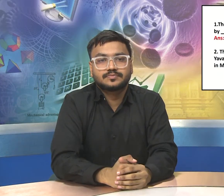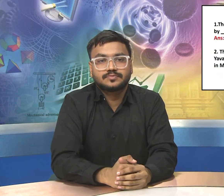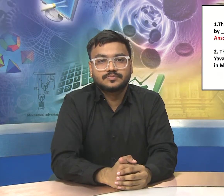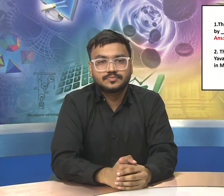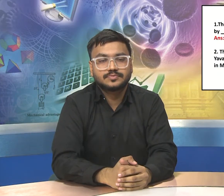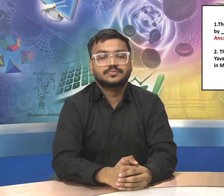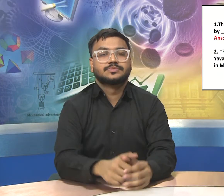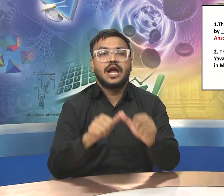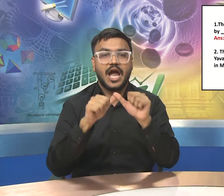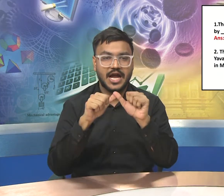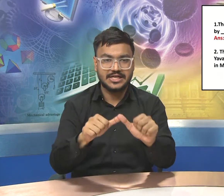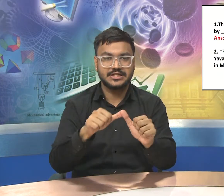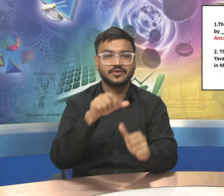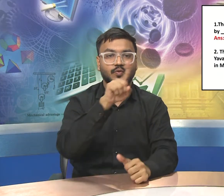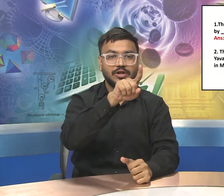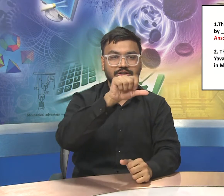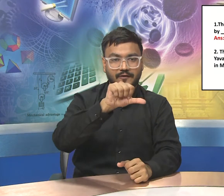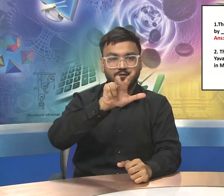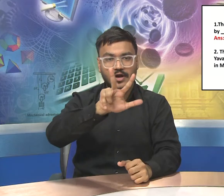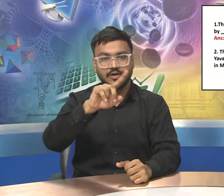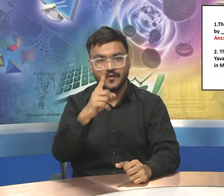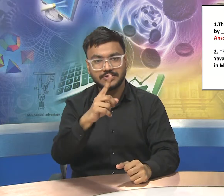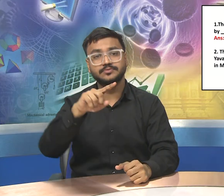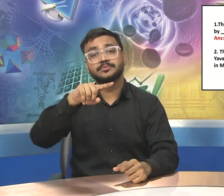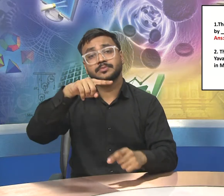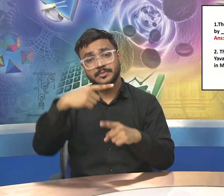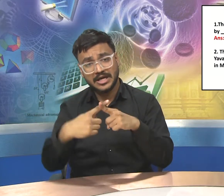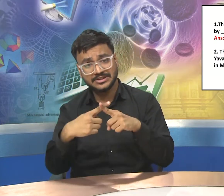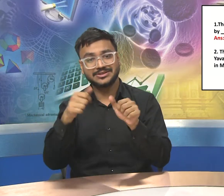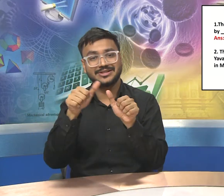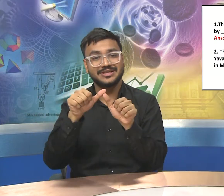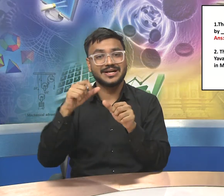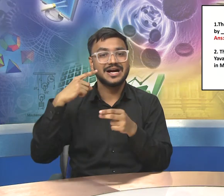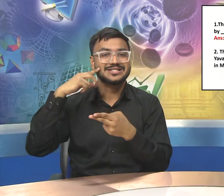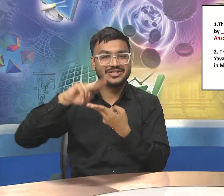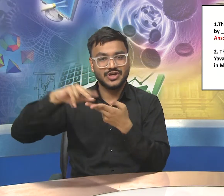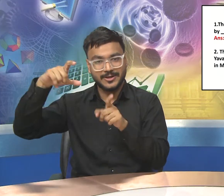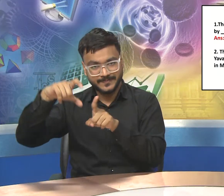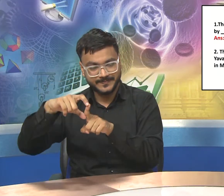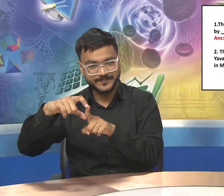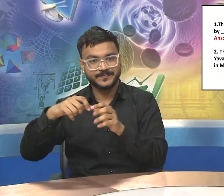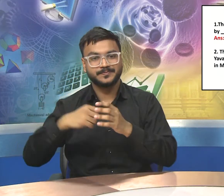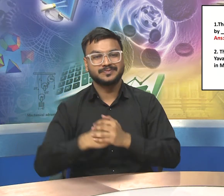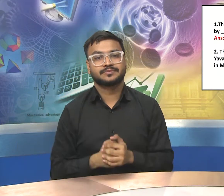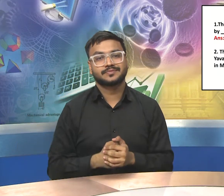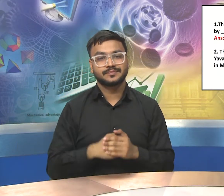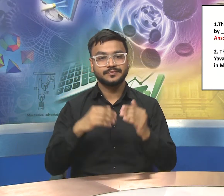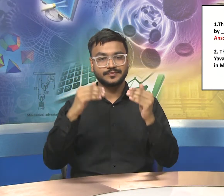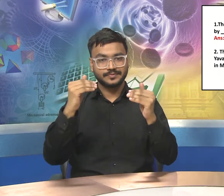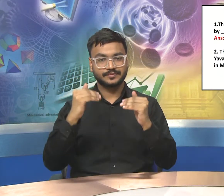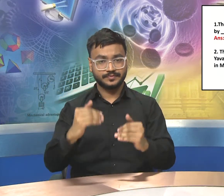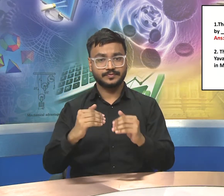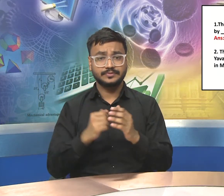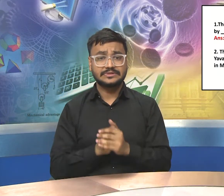And the answer is, it was published in 1981 by AIFD.